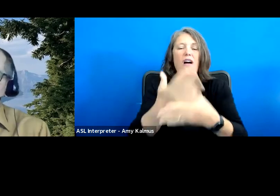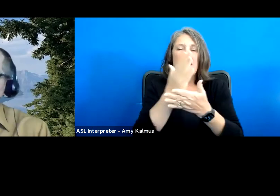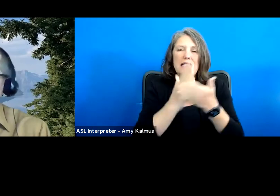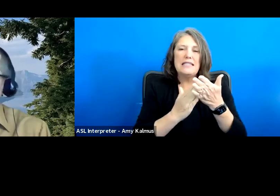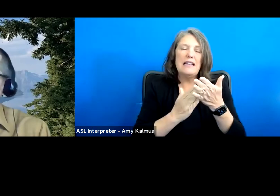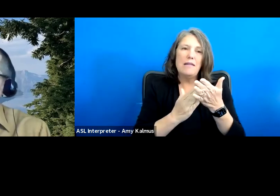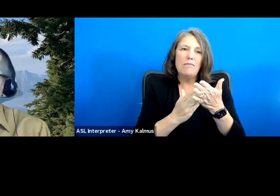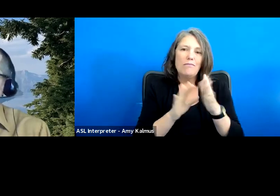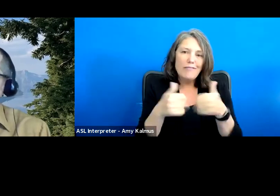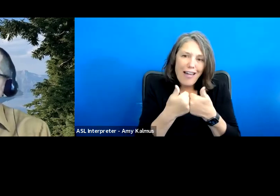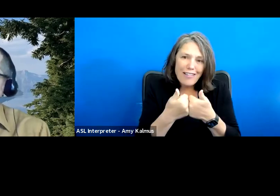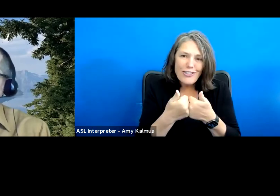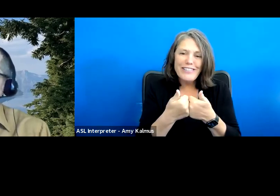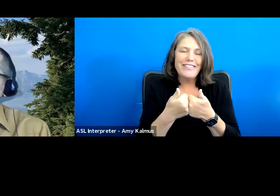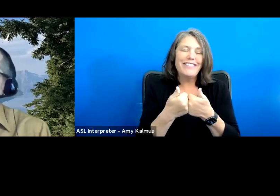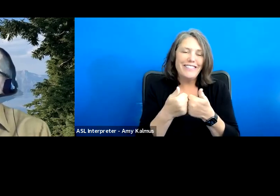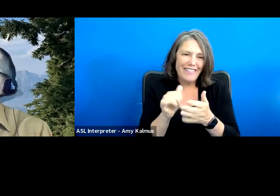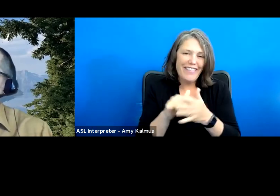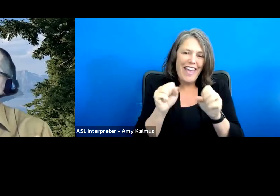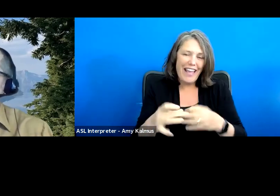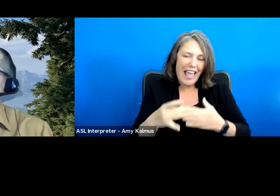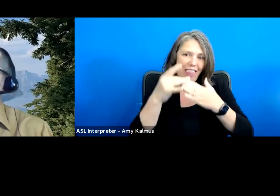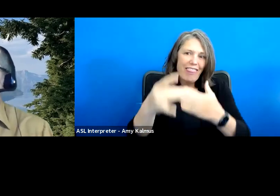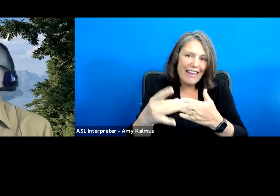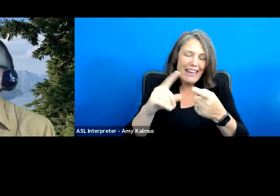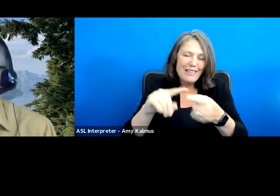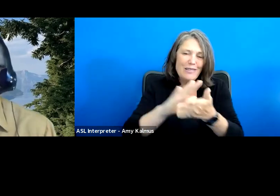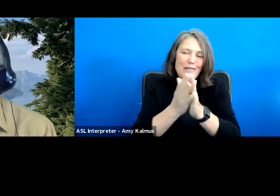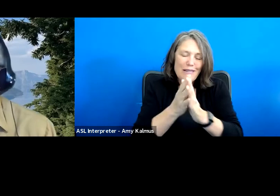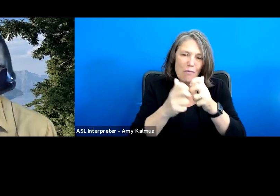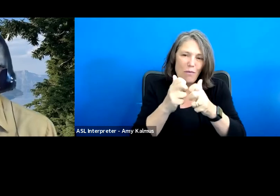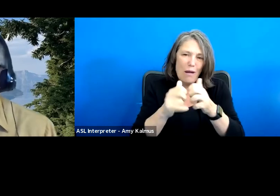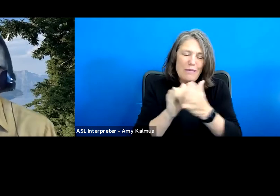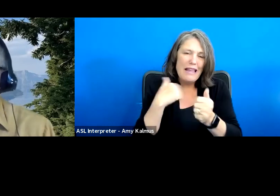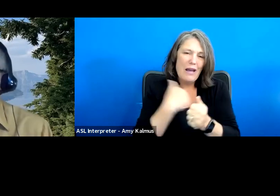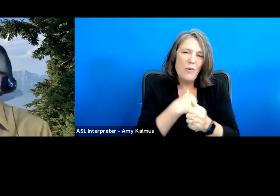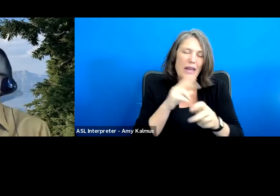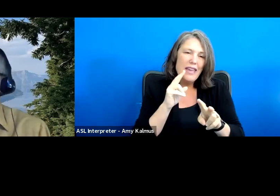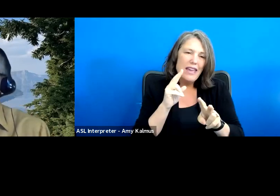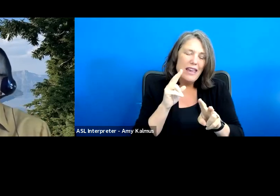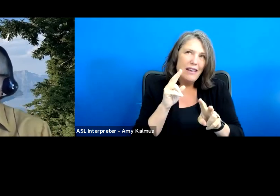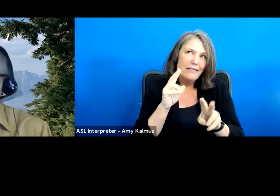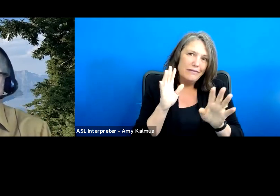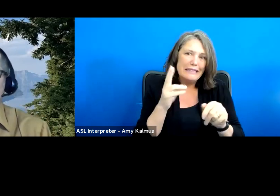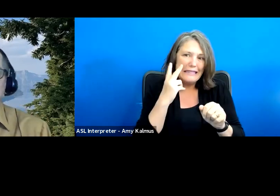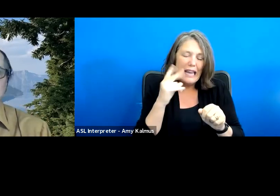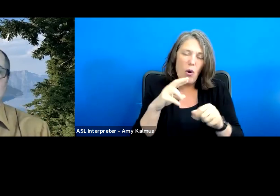those challenges that can lead to problems we admire or conflicts between